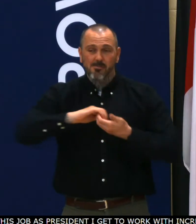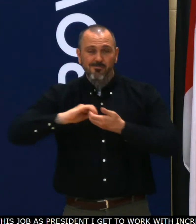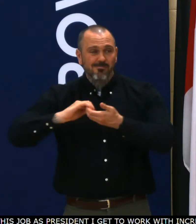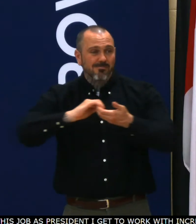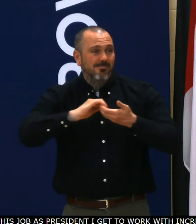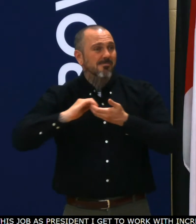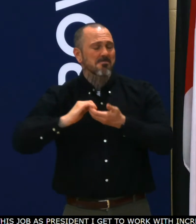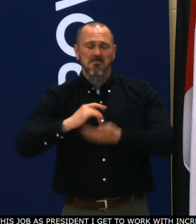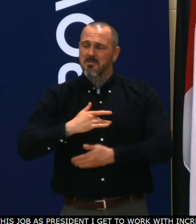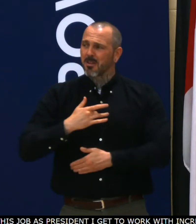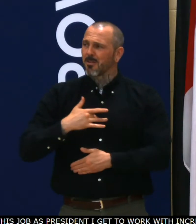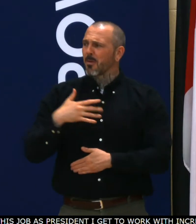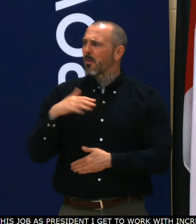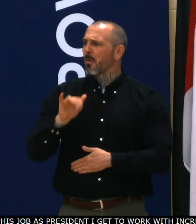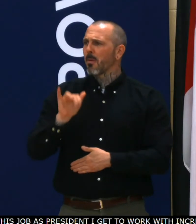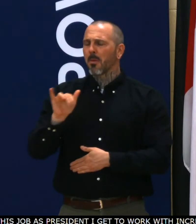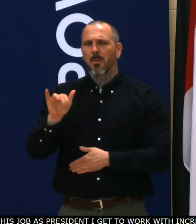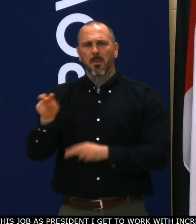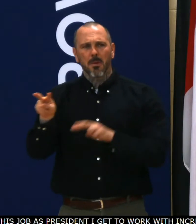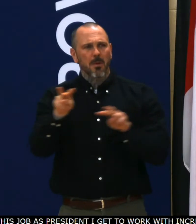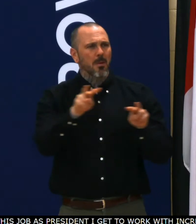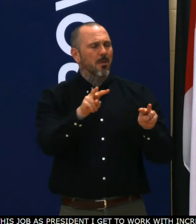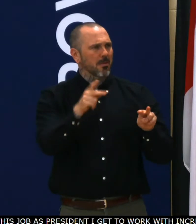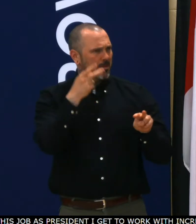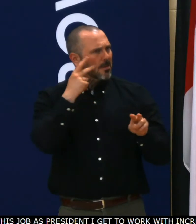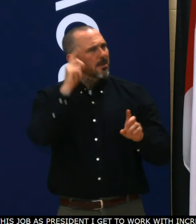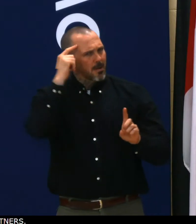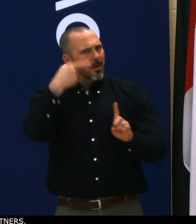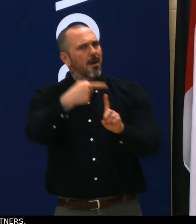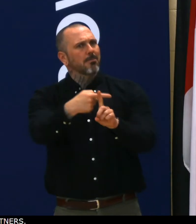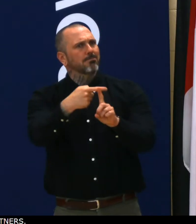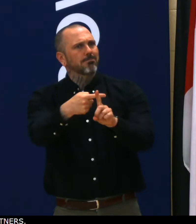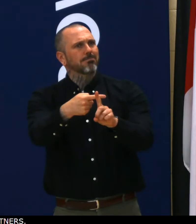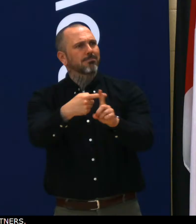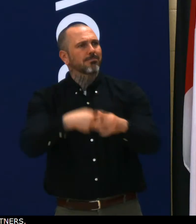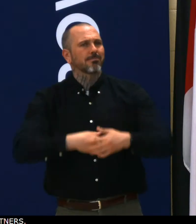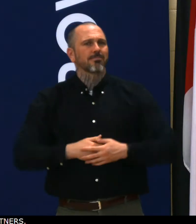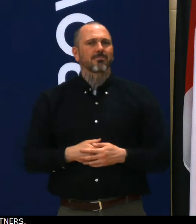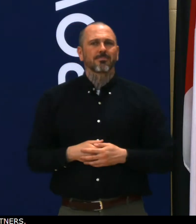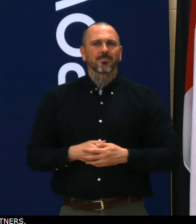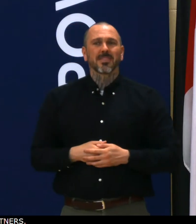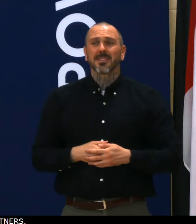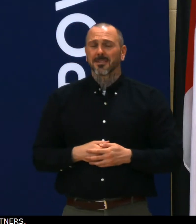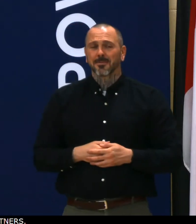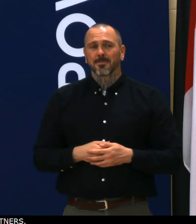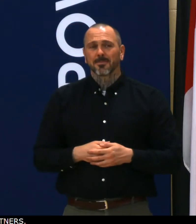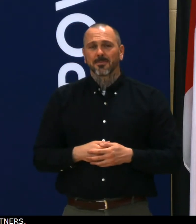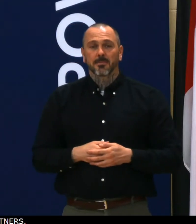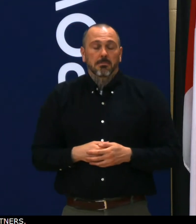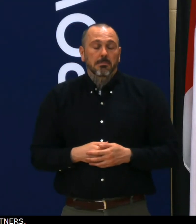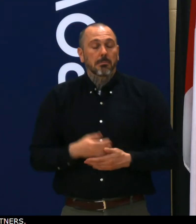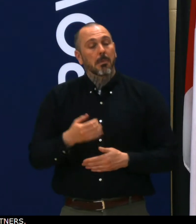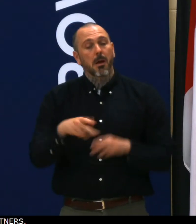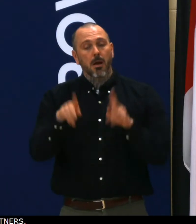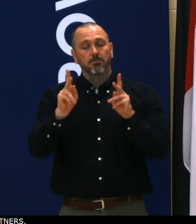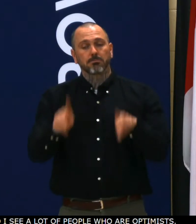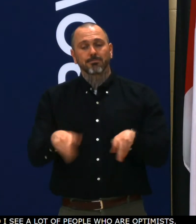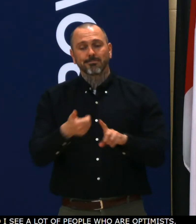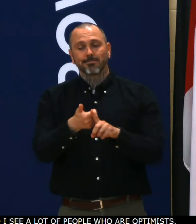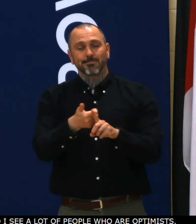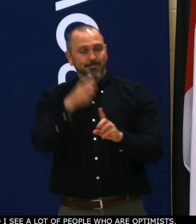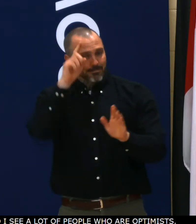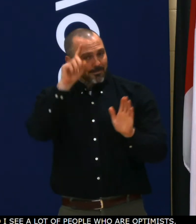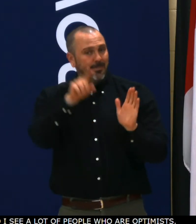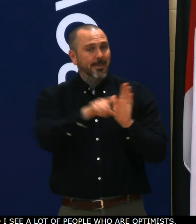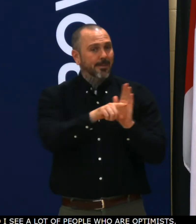word optimism is so, so important. You know, it's been noted that a pessimist sees the difficulty in